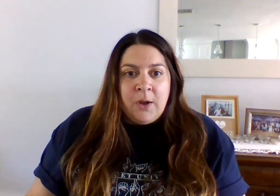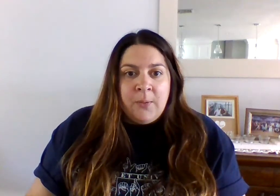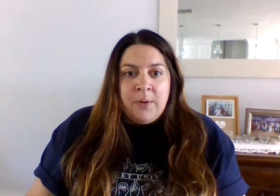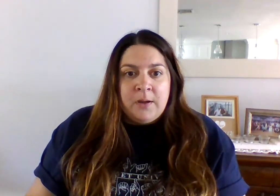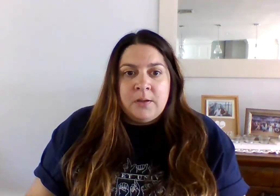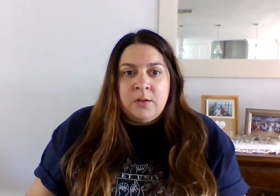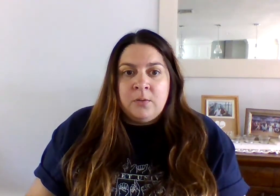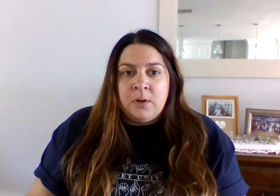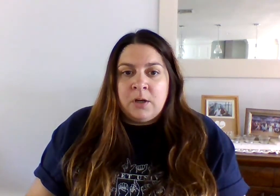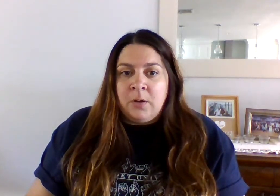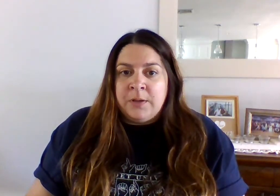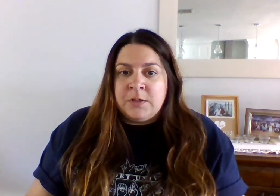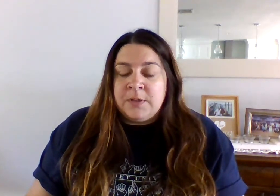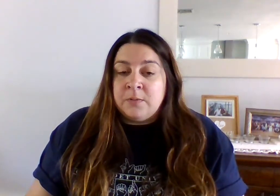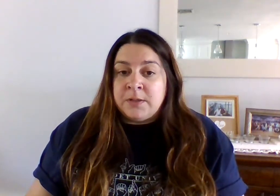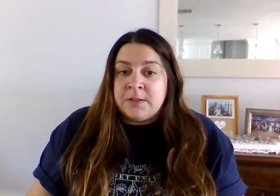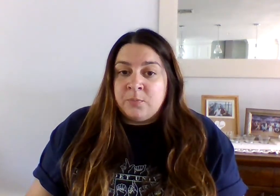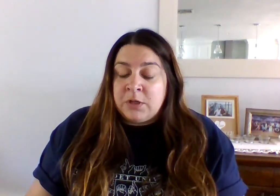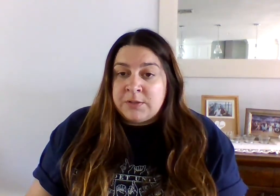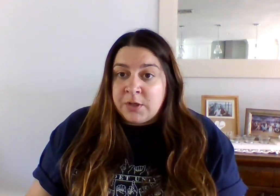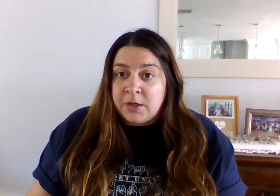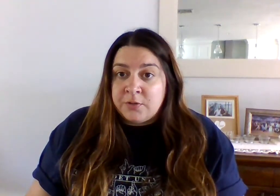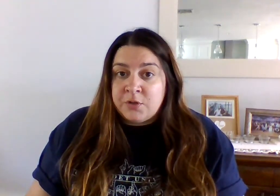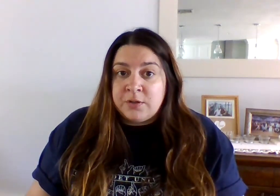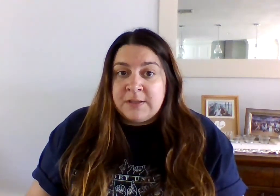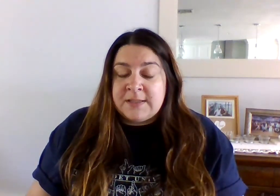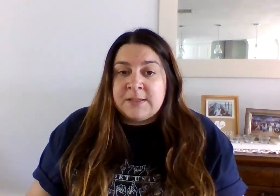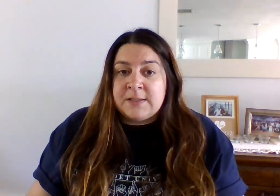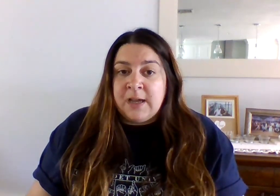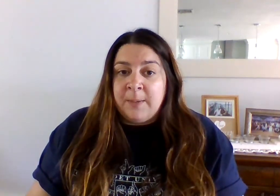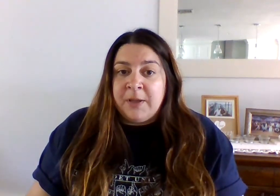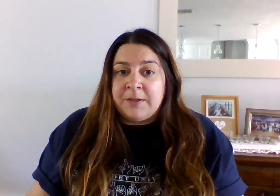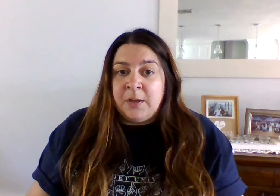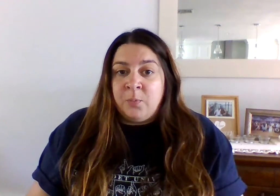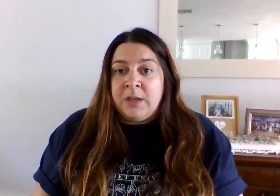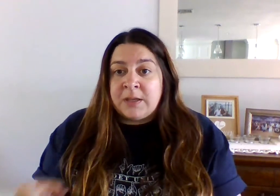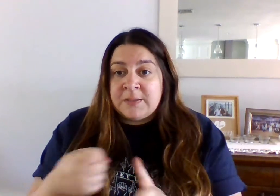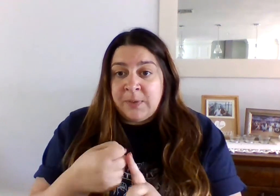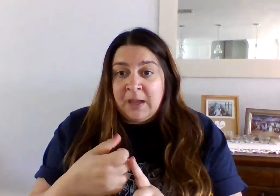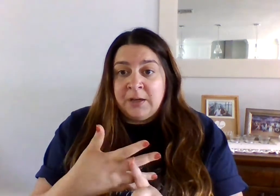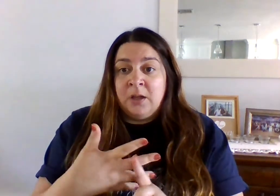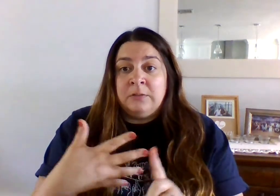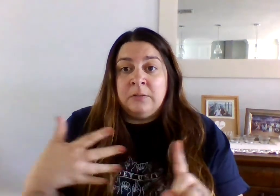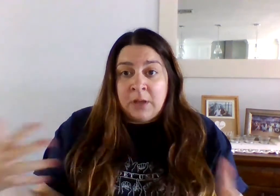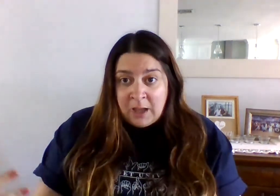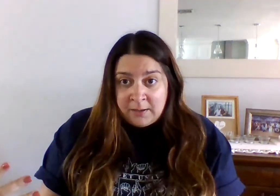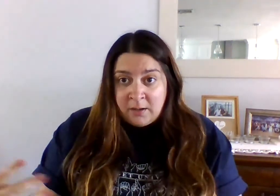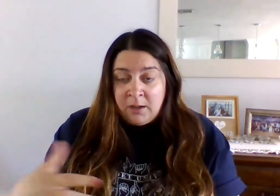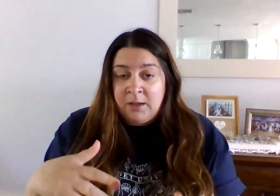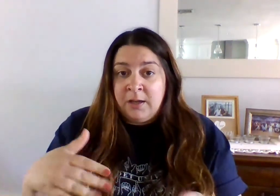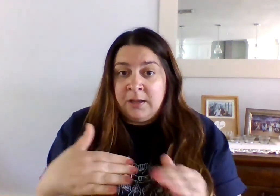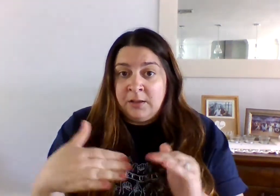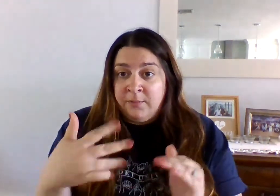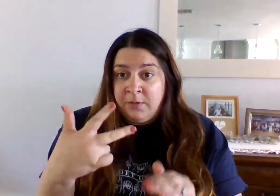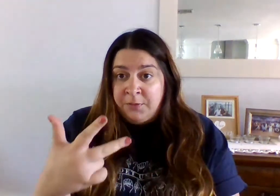So you are going to be doing some research. This is a topic that we expand a lot on in level